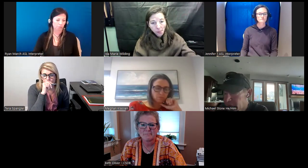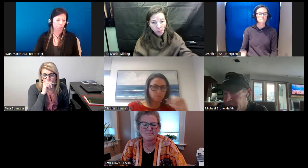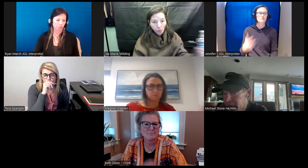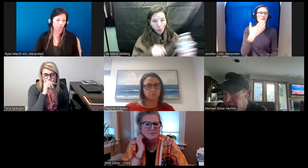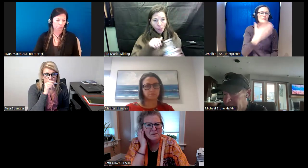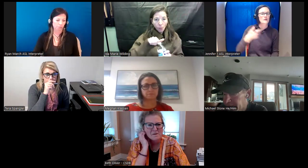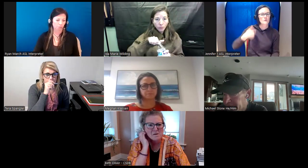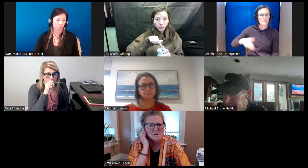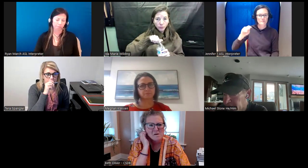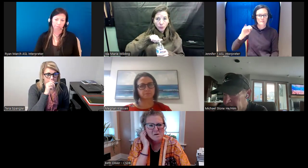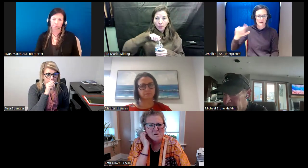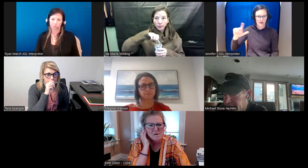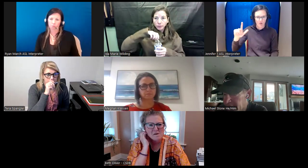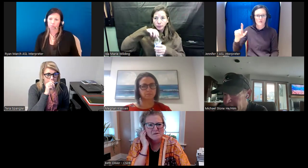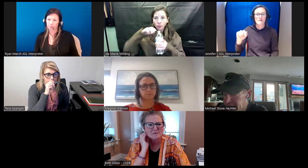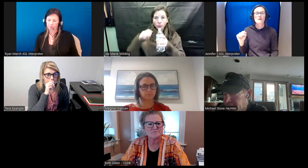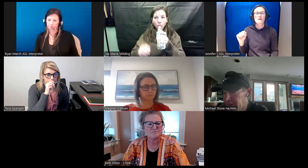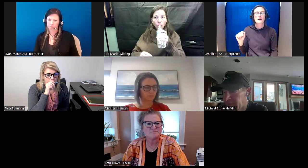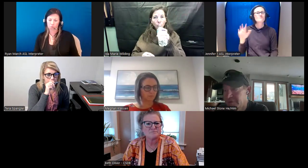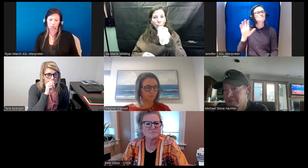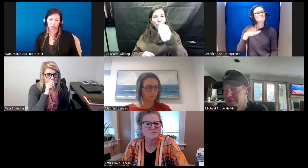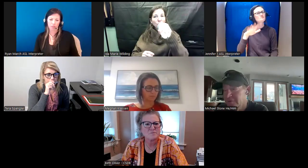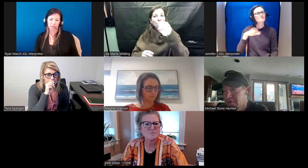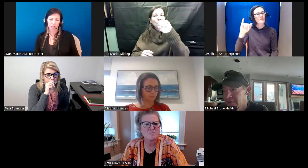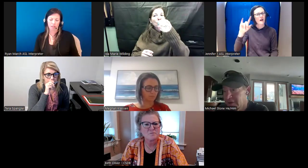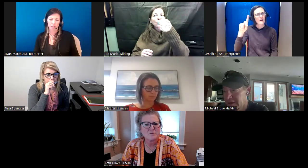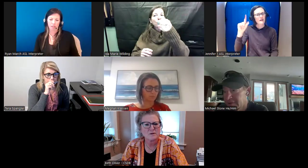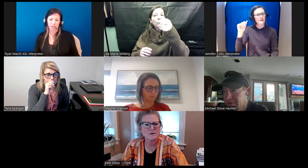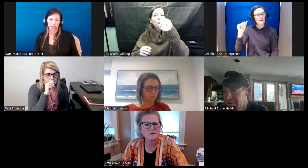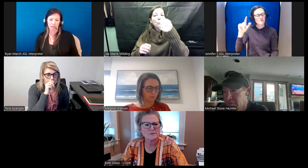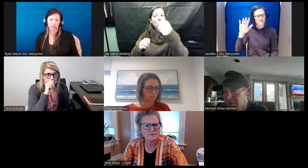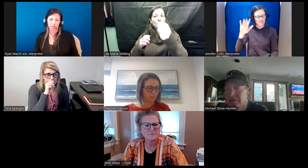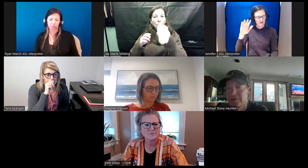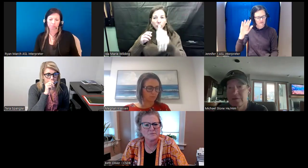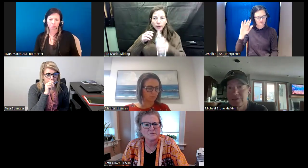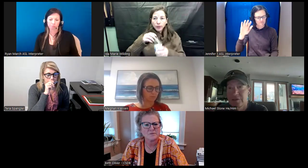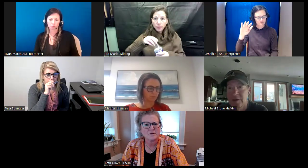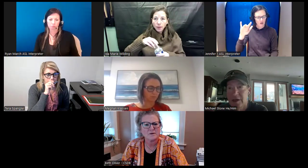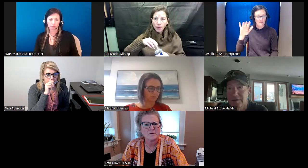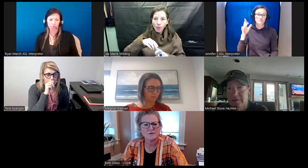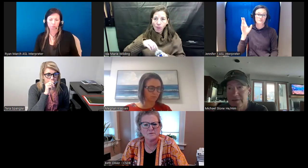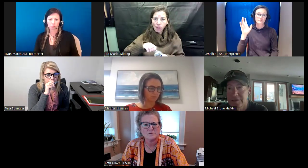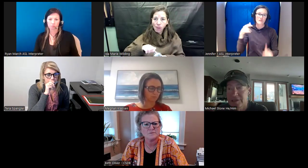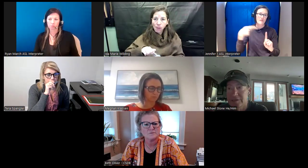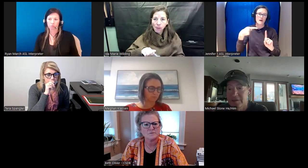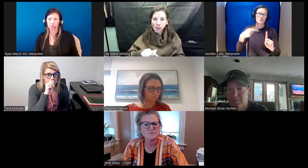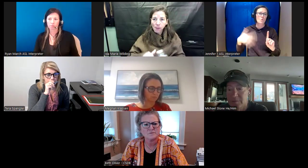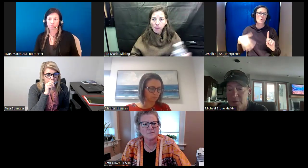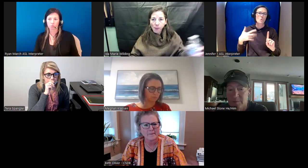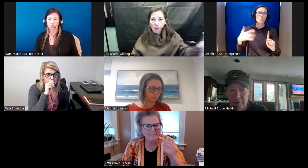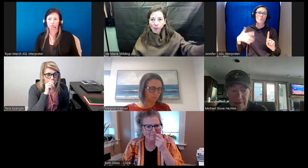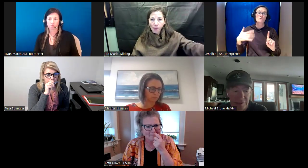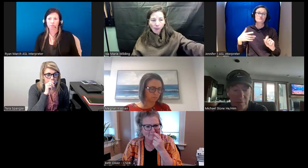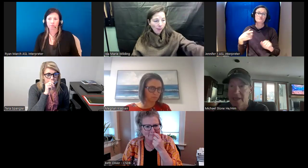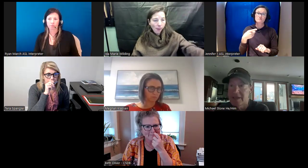you, Michael speaking. Ida, that was really huge, suggesting